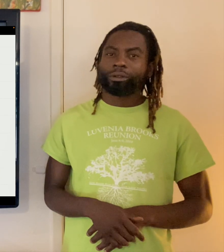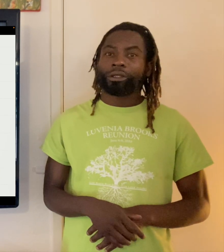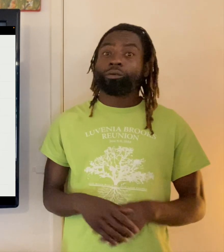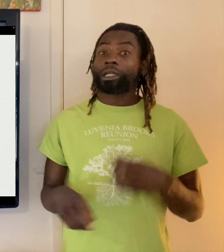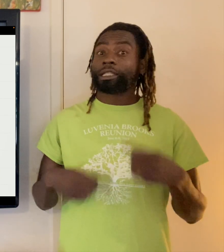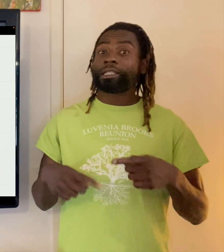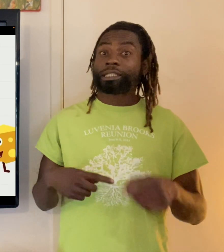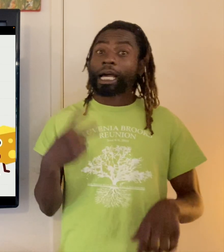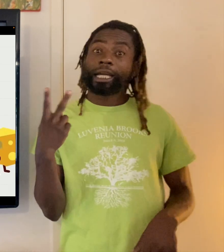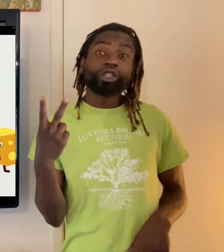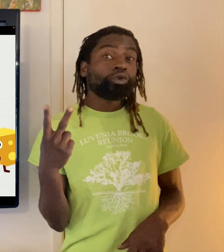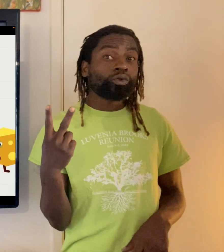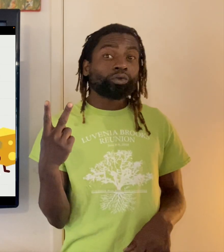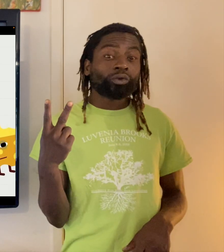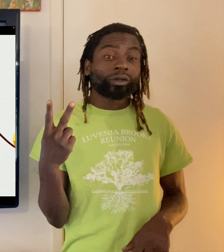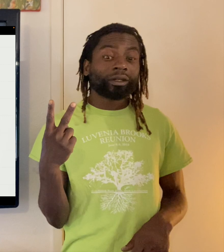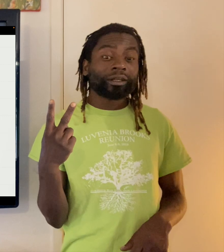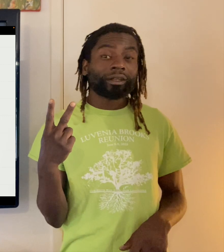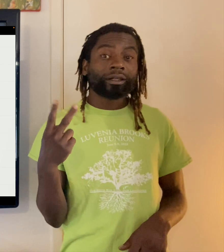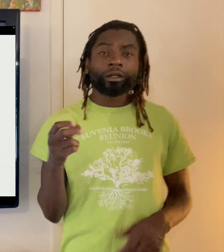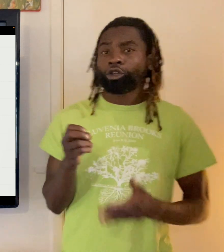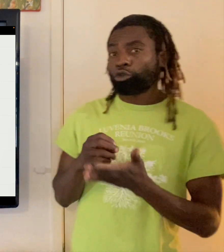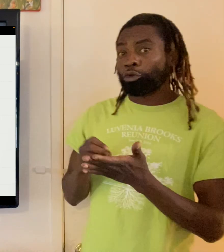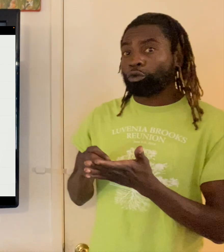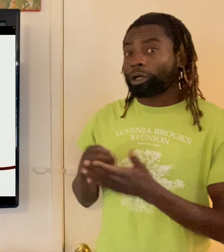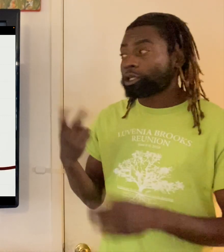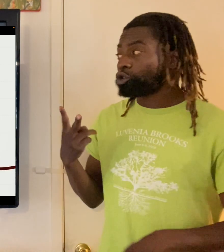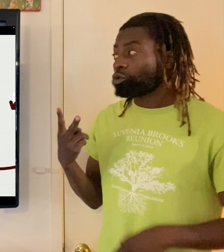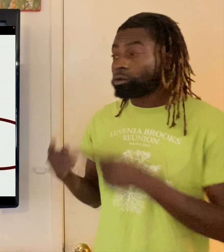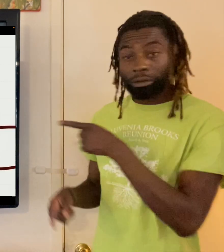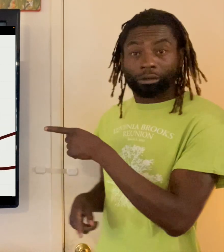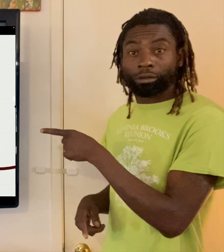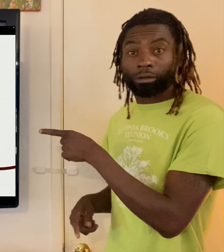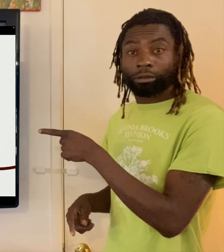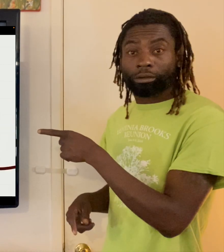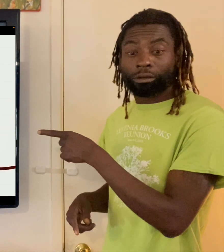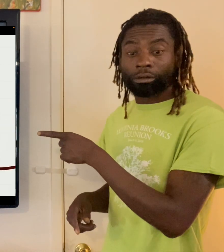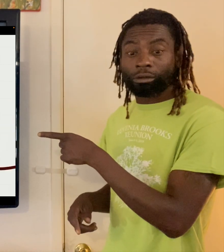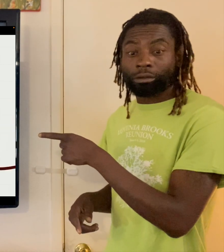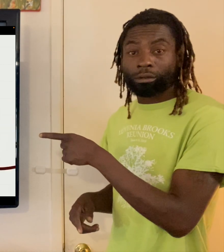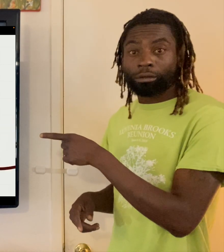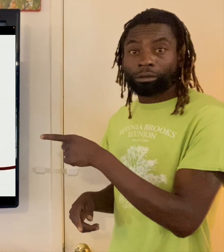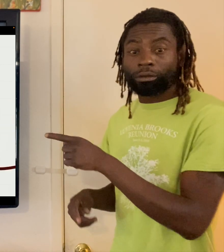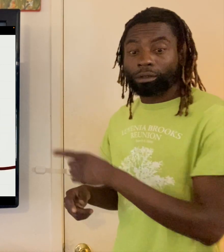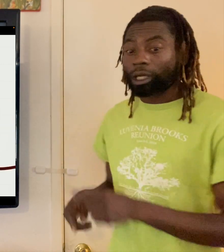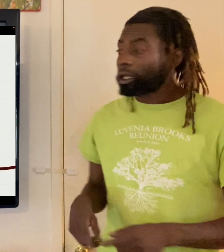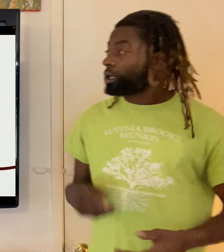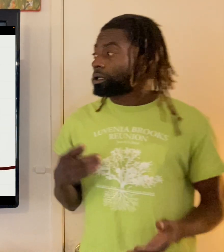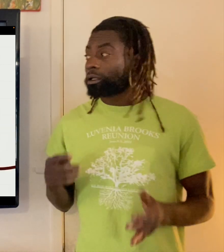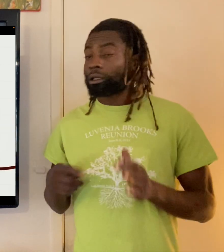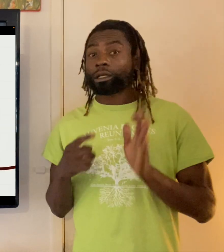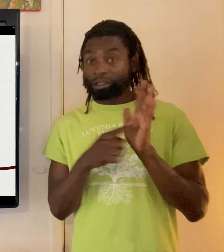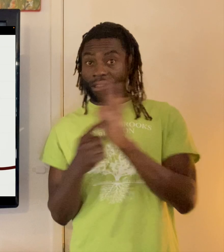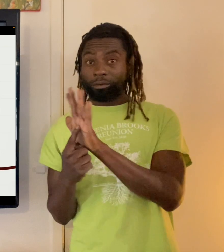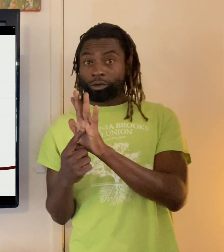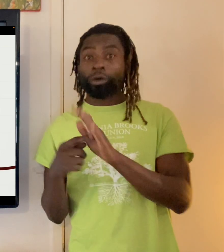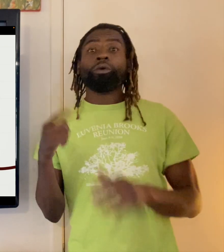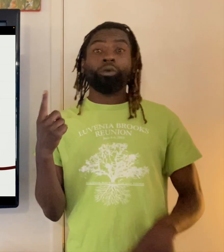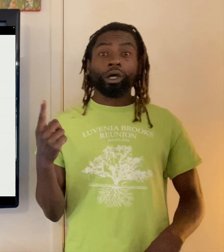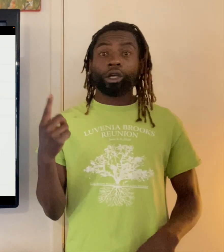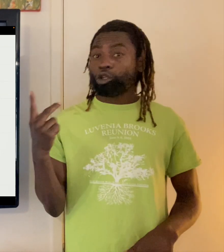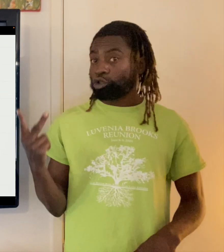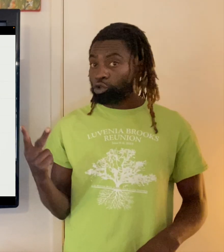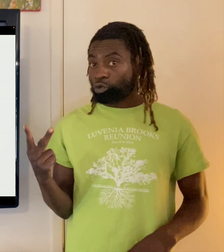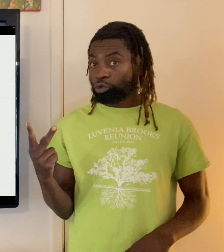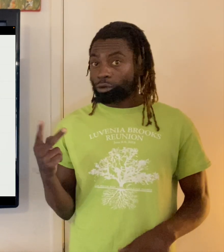say 2. 2. This is how we write 2. And there are 1, 2 plates of